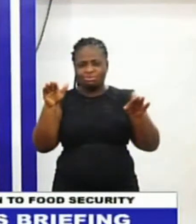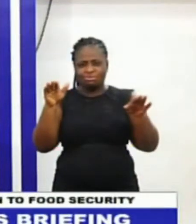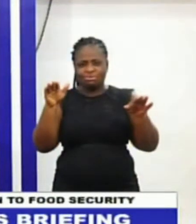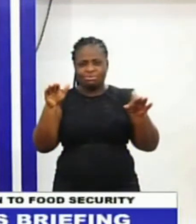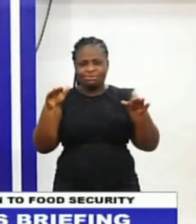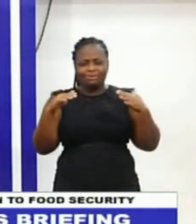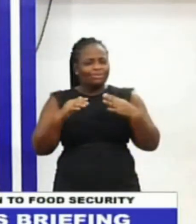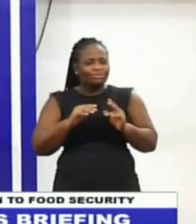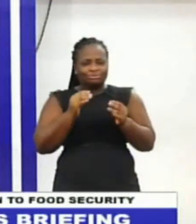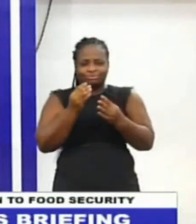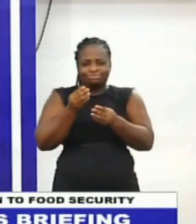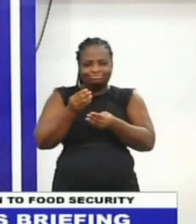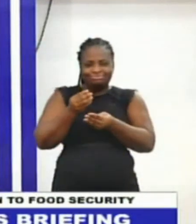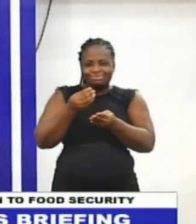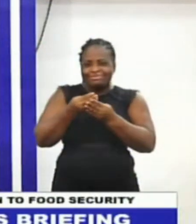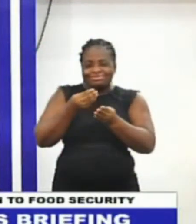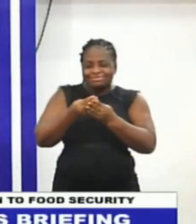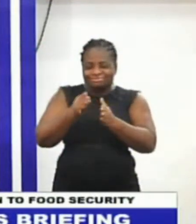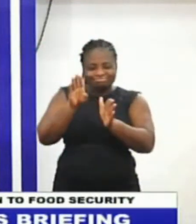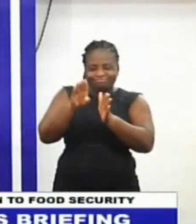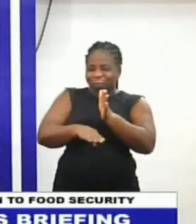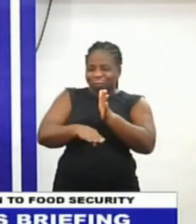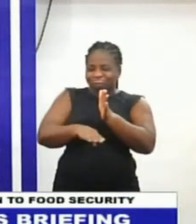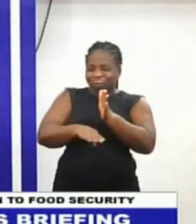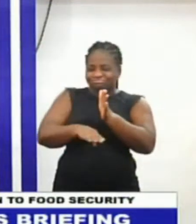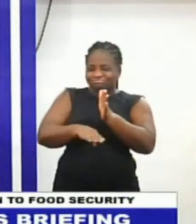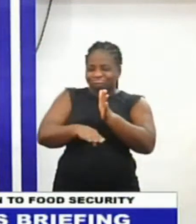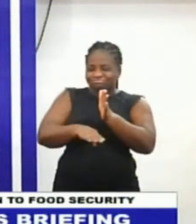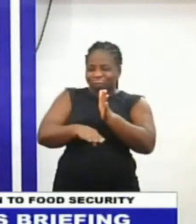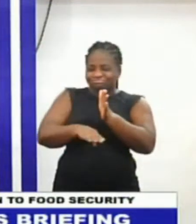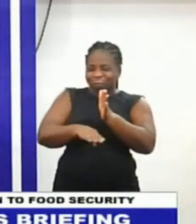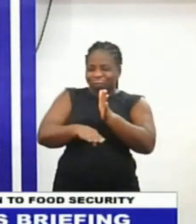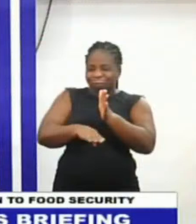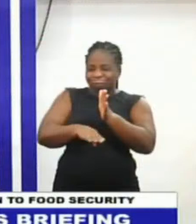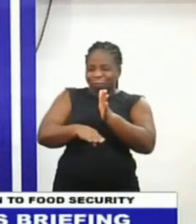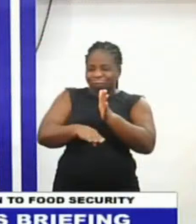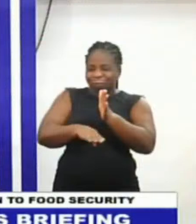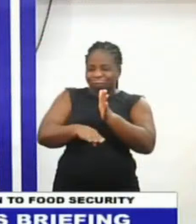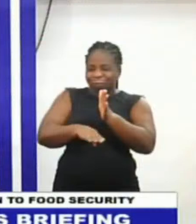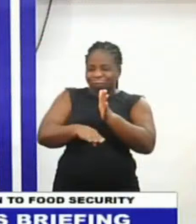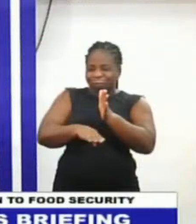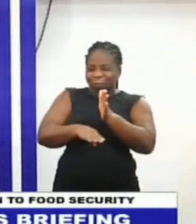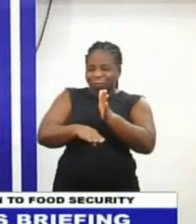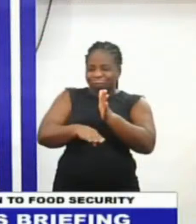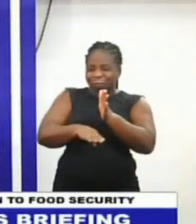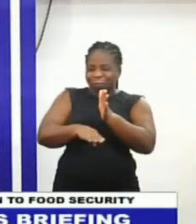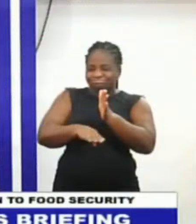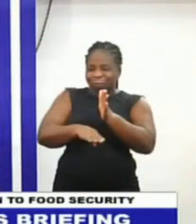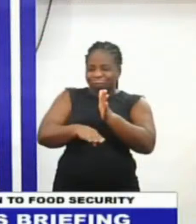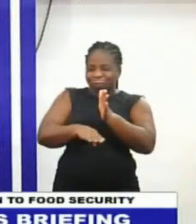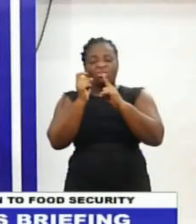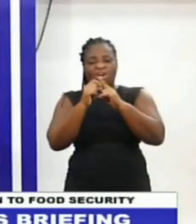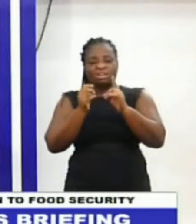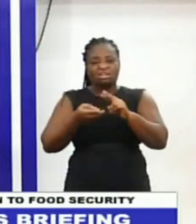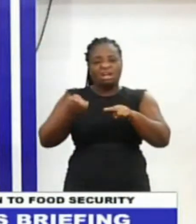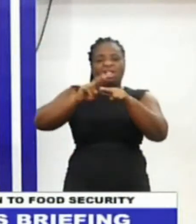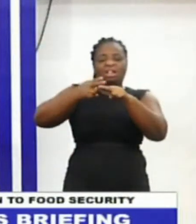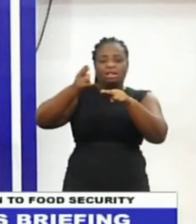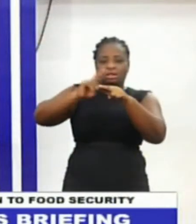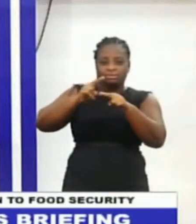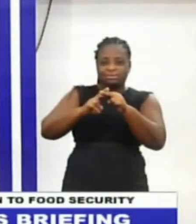shortage. World food prices have gone through the roof. International rice prices are now